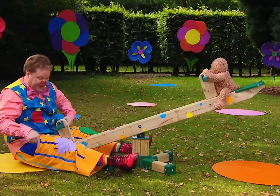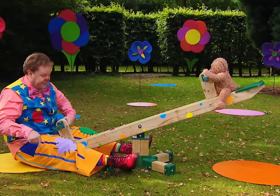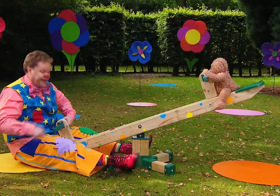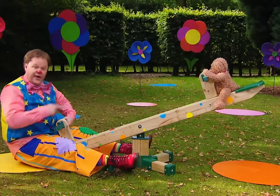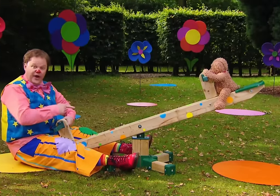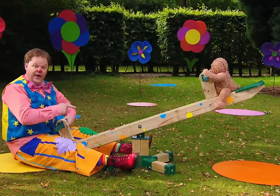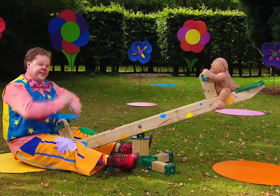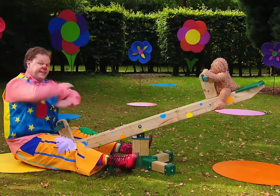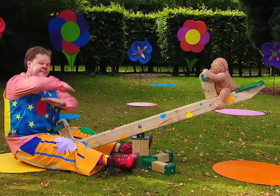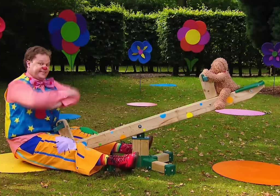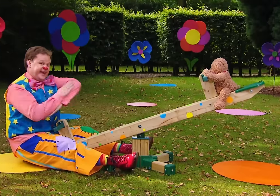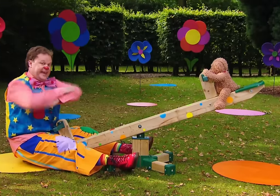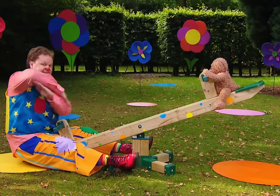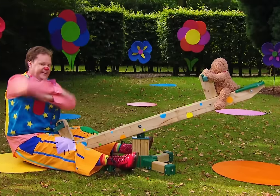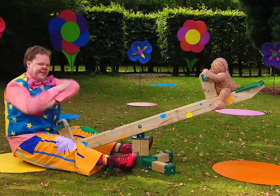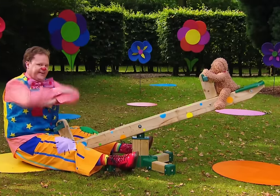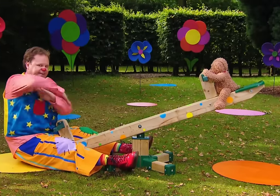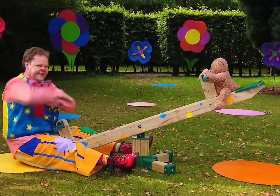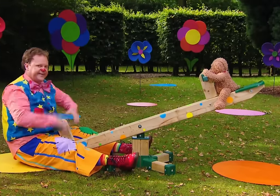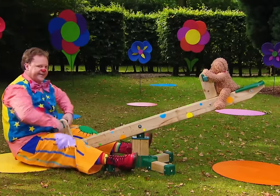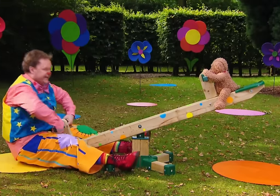down on the seesaw.